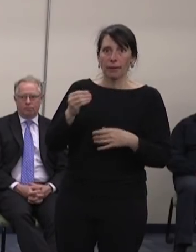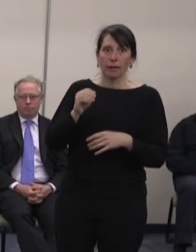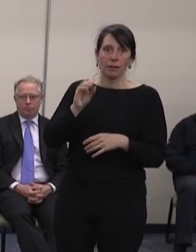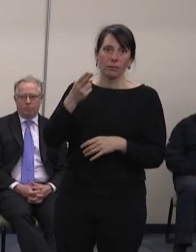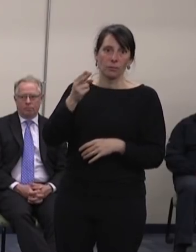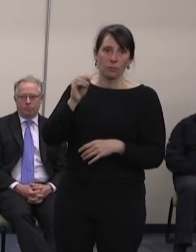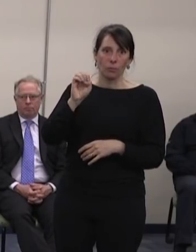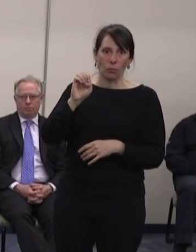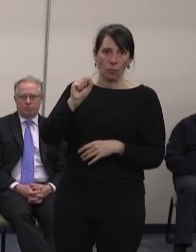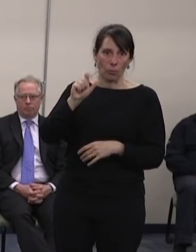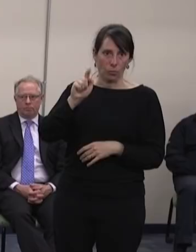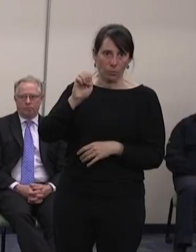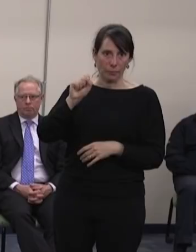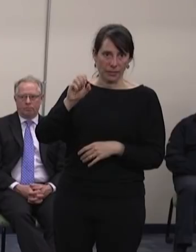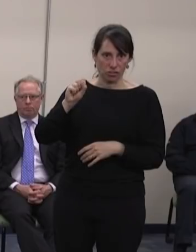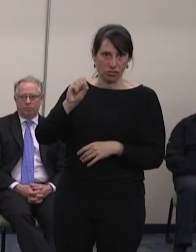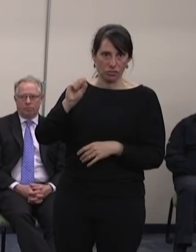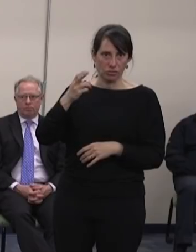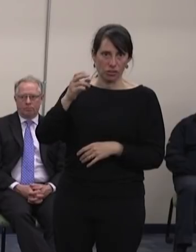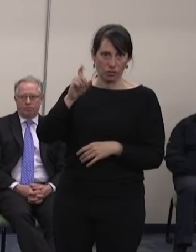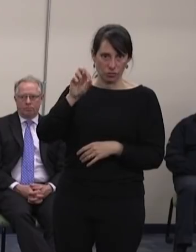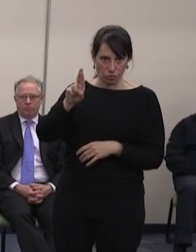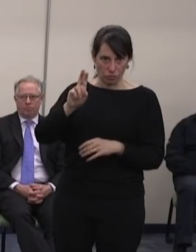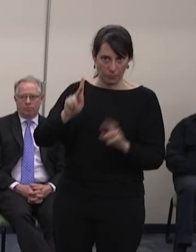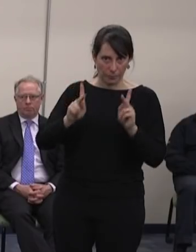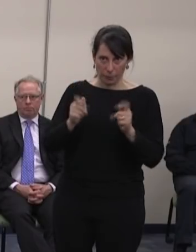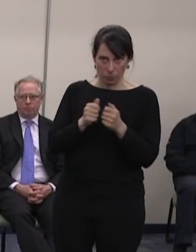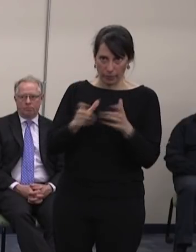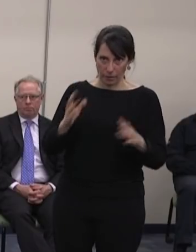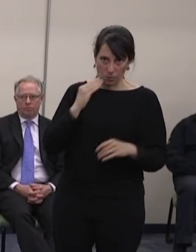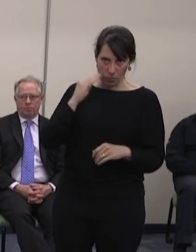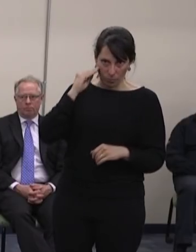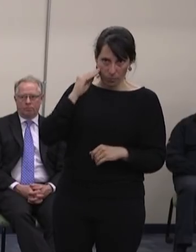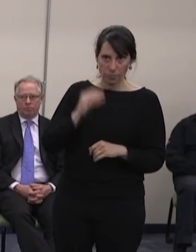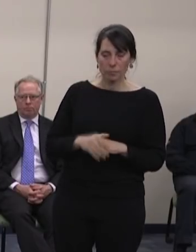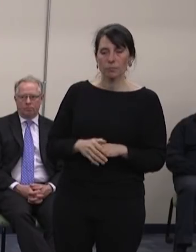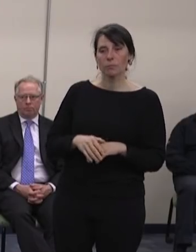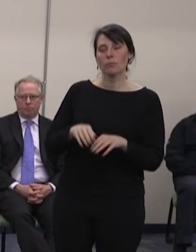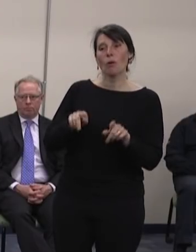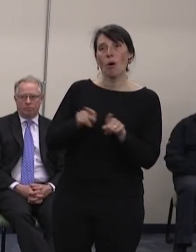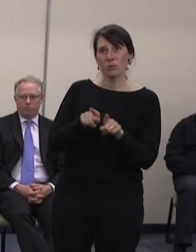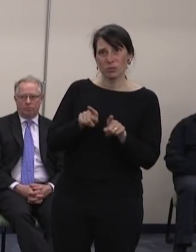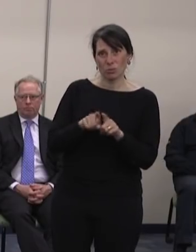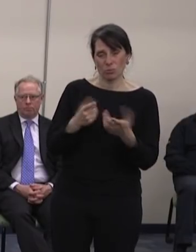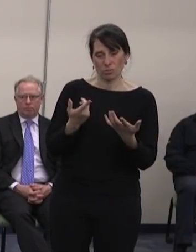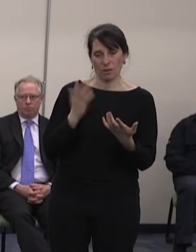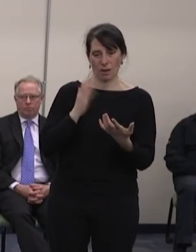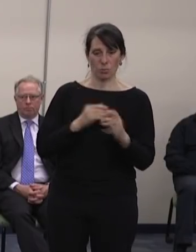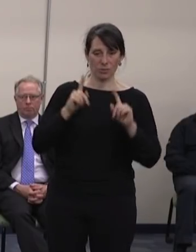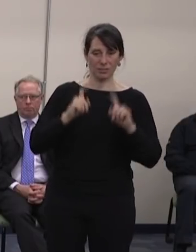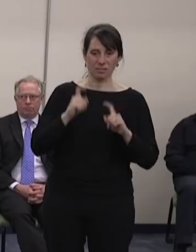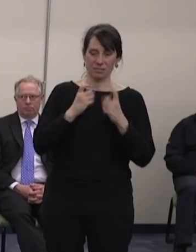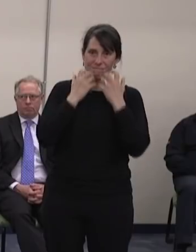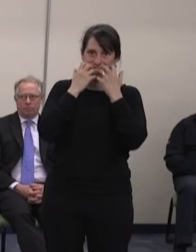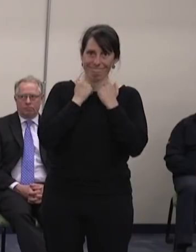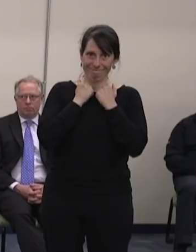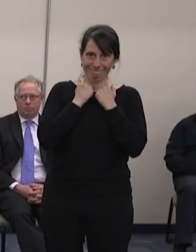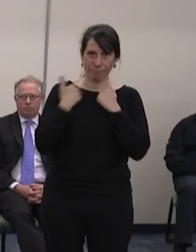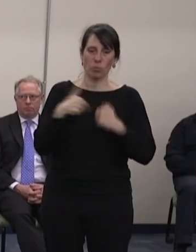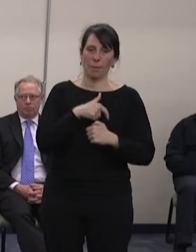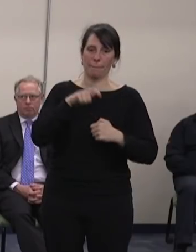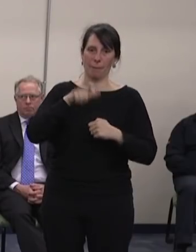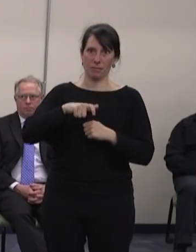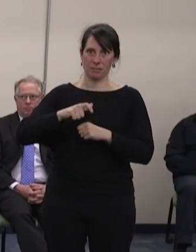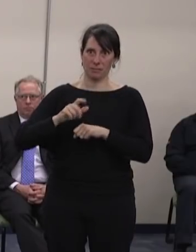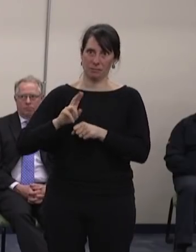Another reason for the changes in testing is that we need to conserve our critical supplies. We know